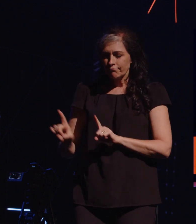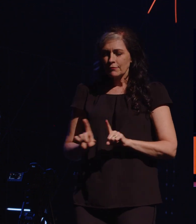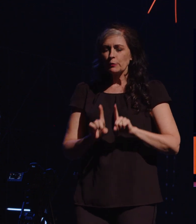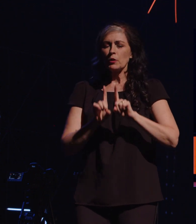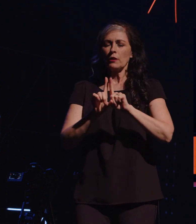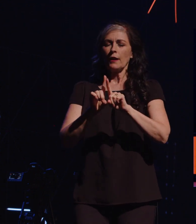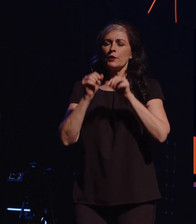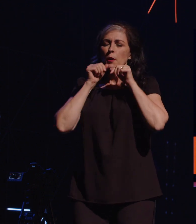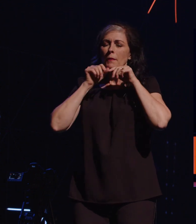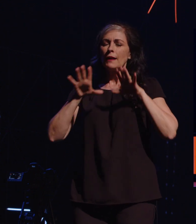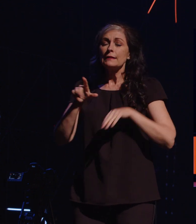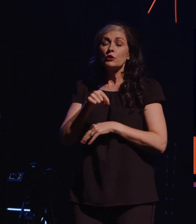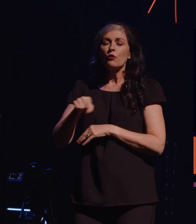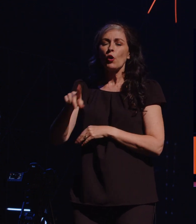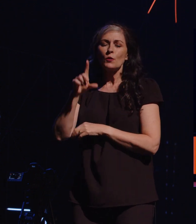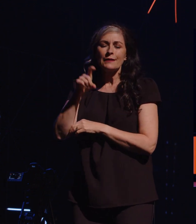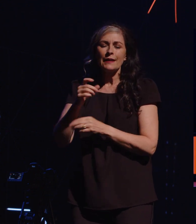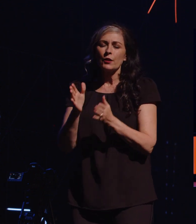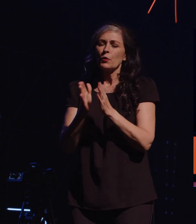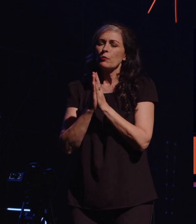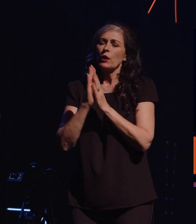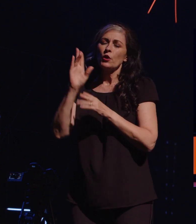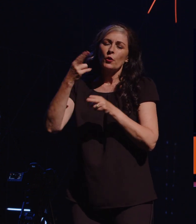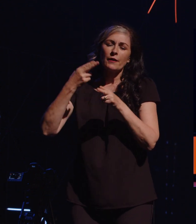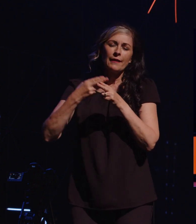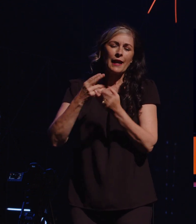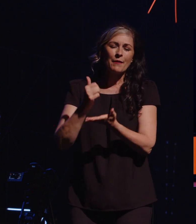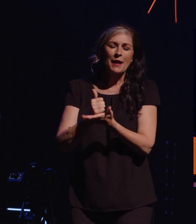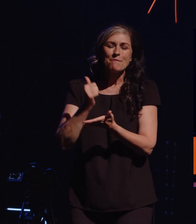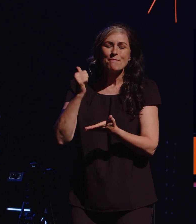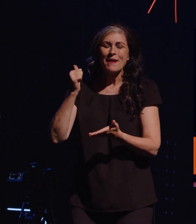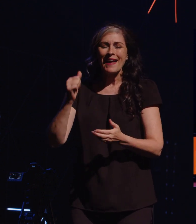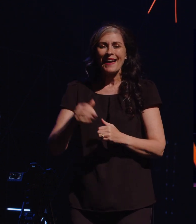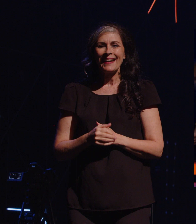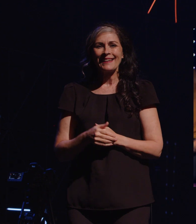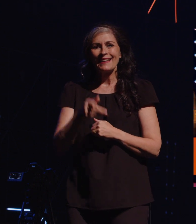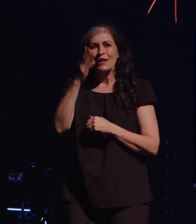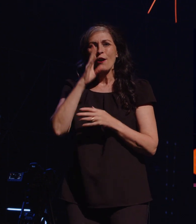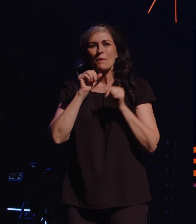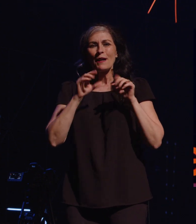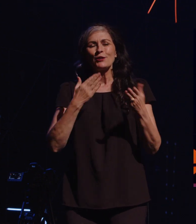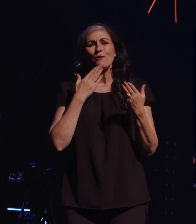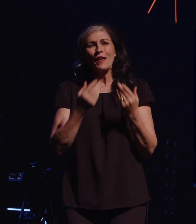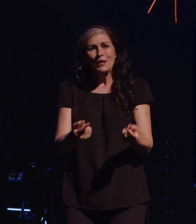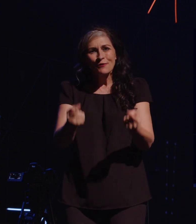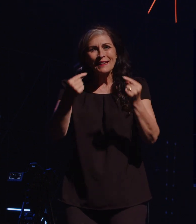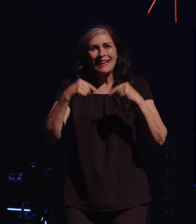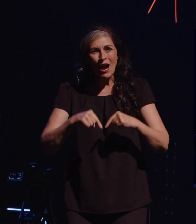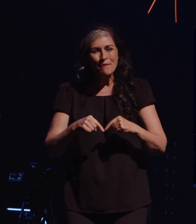her and be a blessing to those in need. We pray this all in your name. Amen. Amen. Hey, God bless you. Thanks for coming.